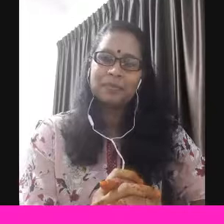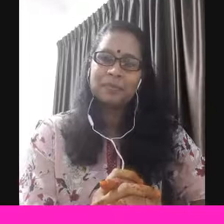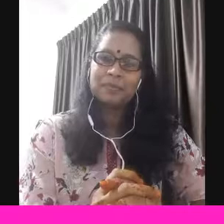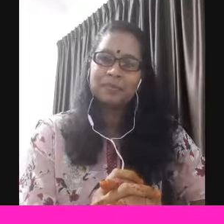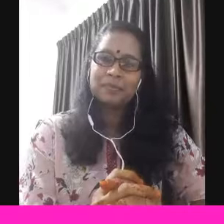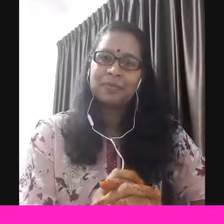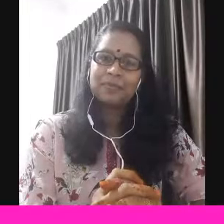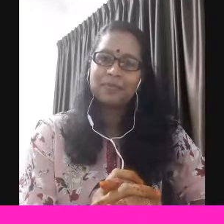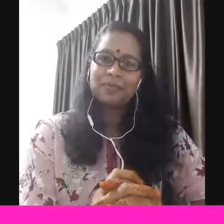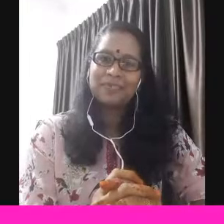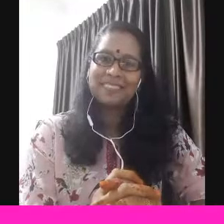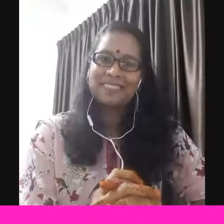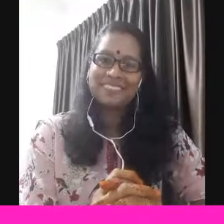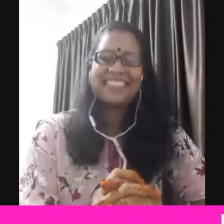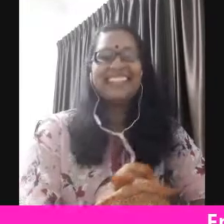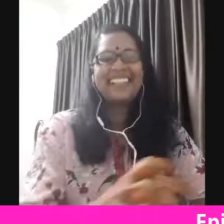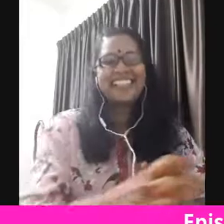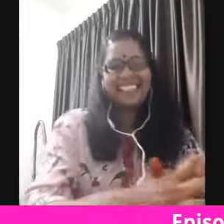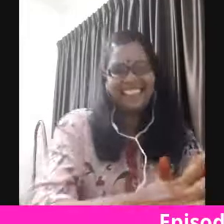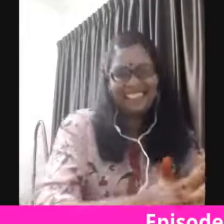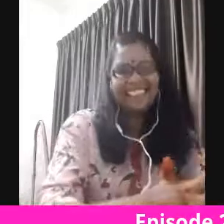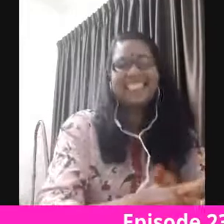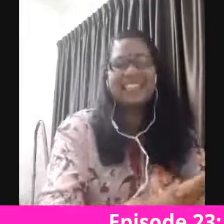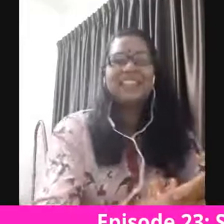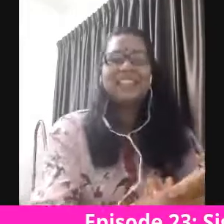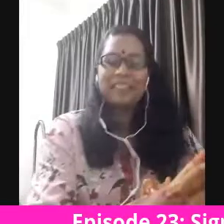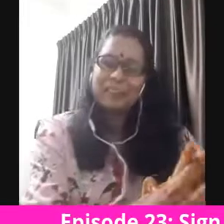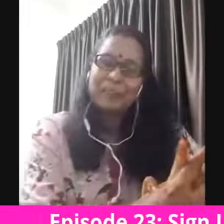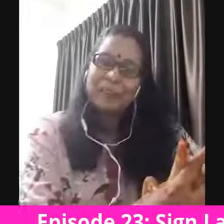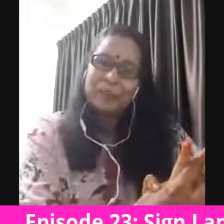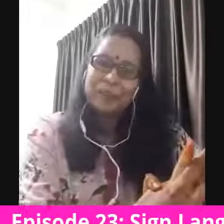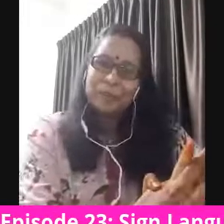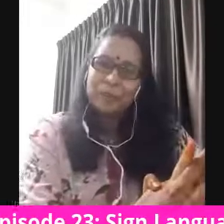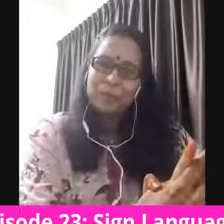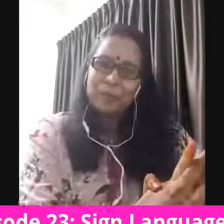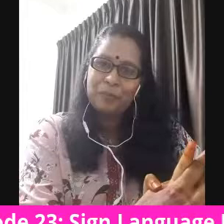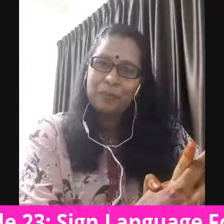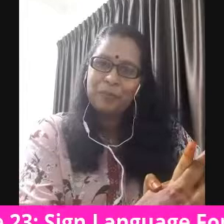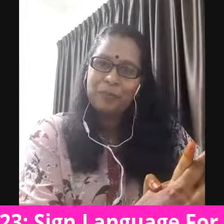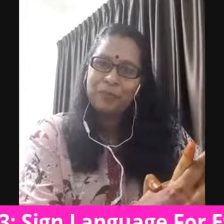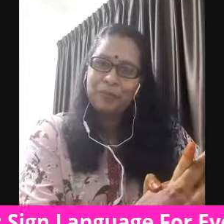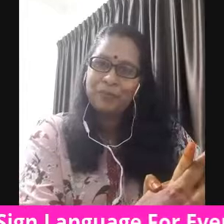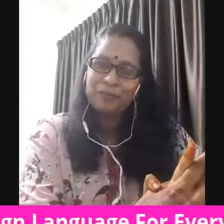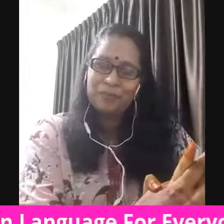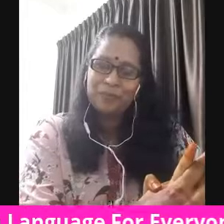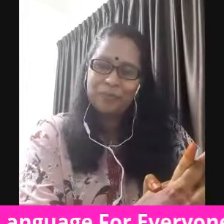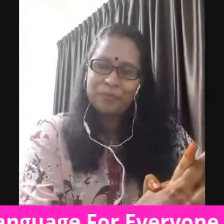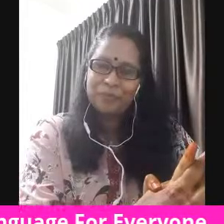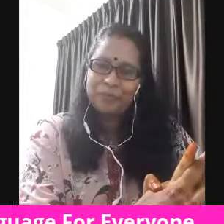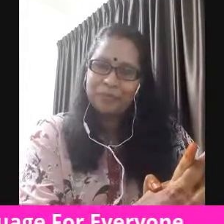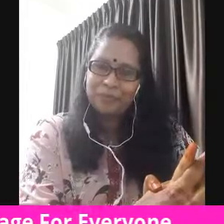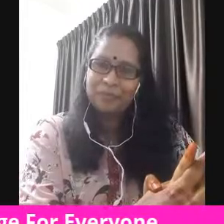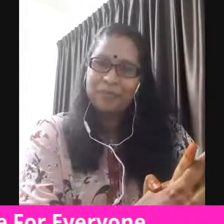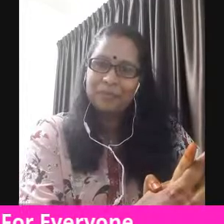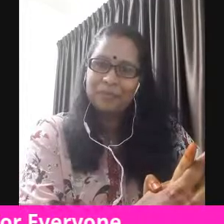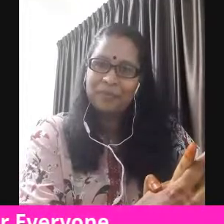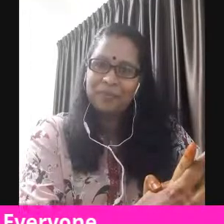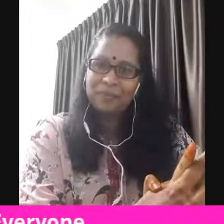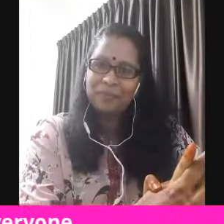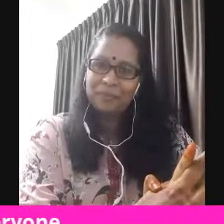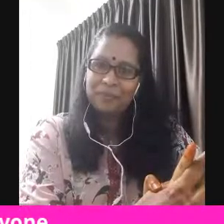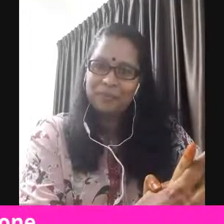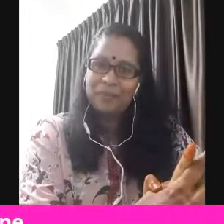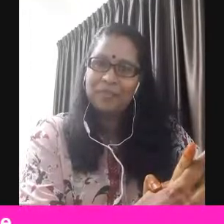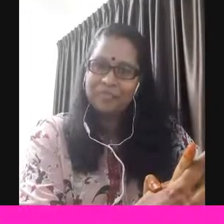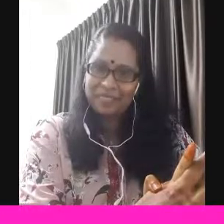friend who's actually he, I think he's dumb, and he's also deaf,